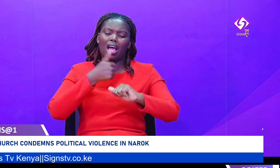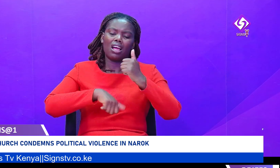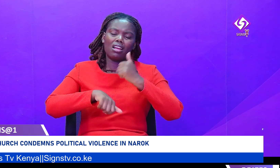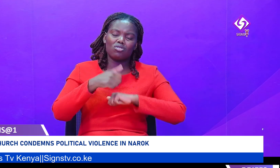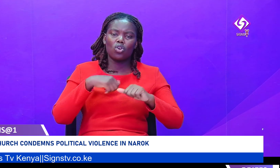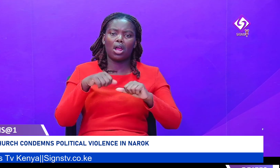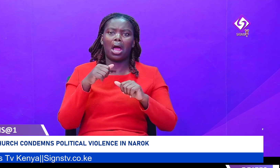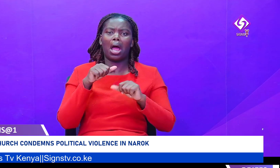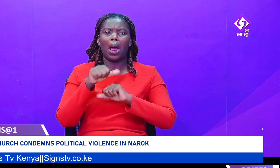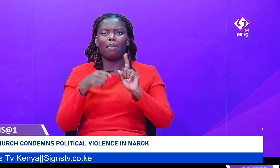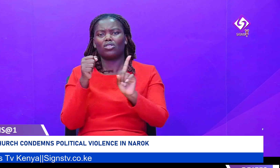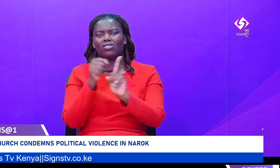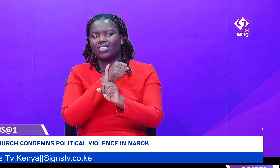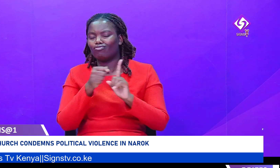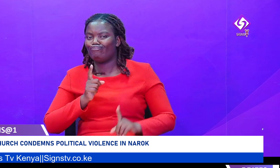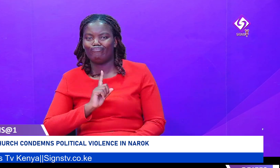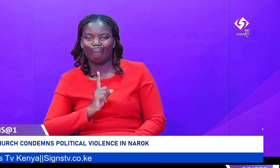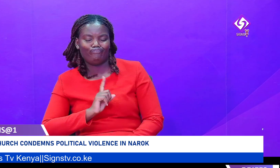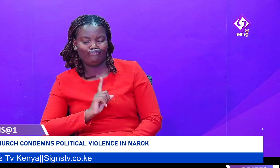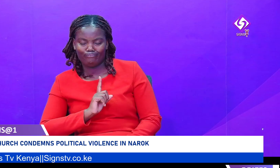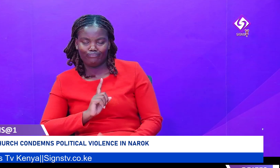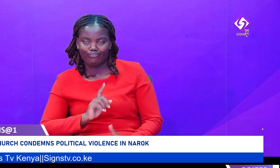respecting election results and avoiding acts of violence.